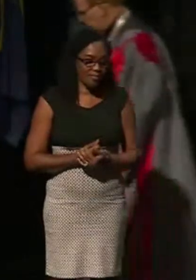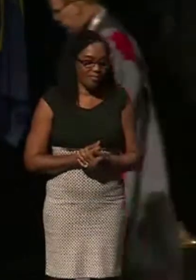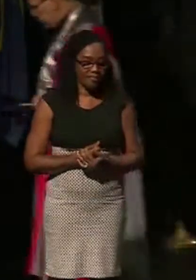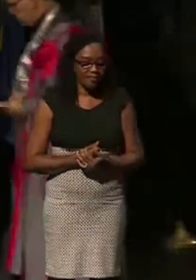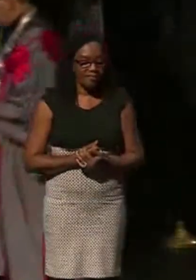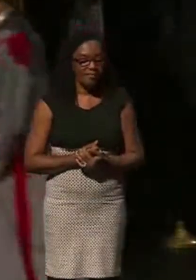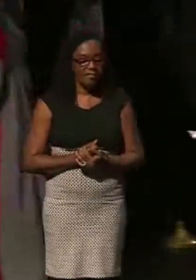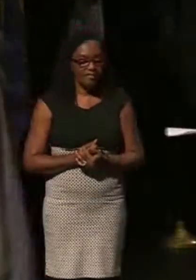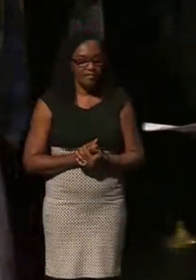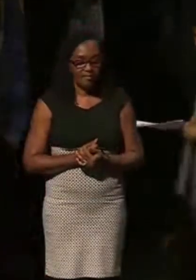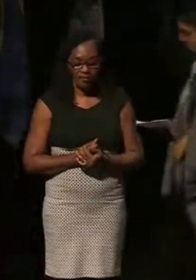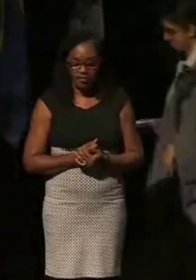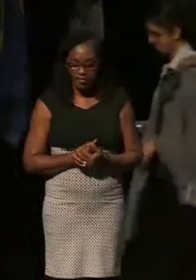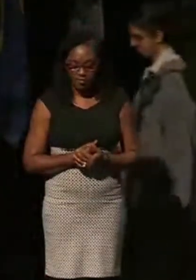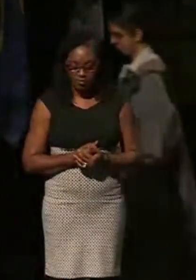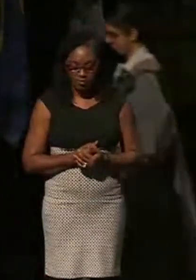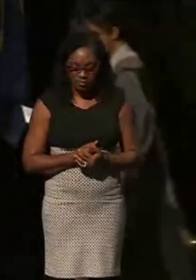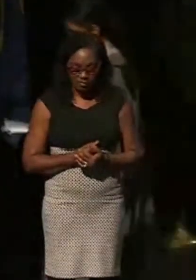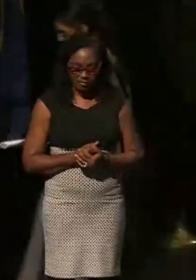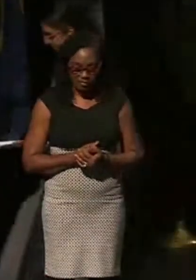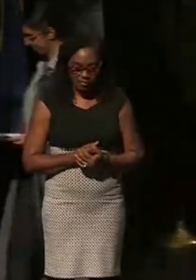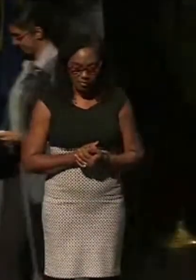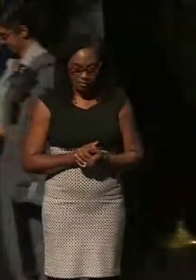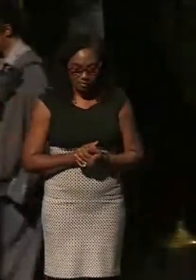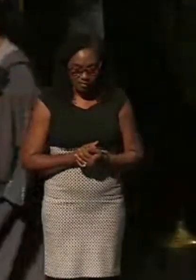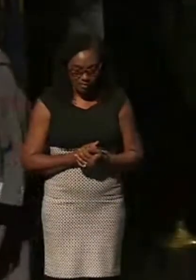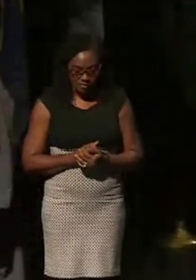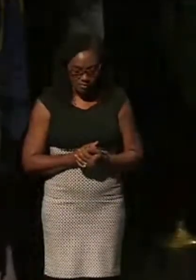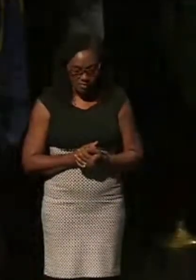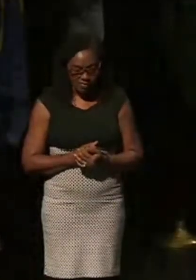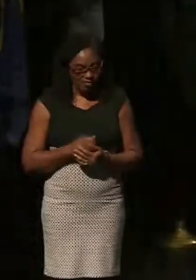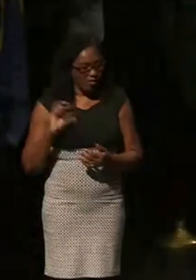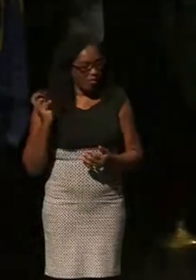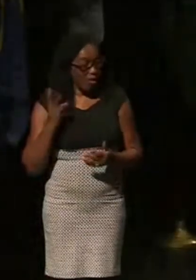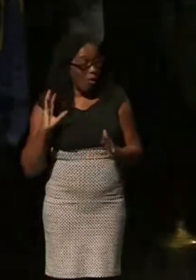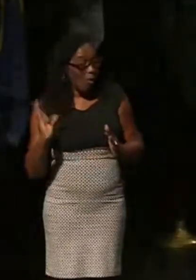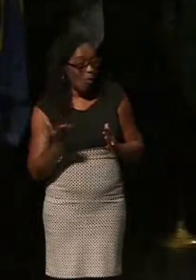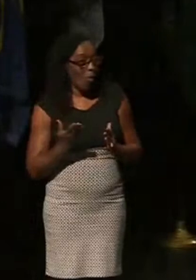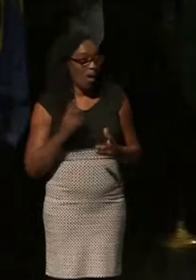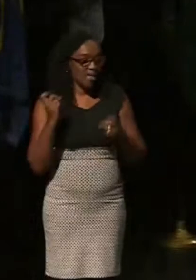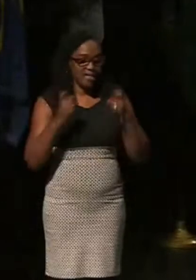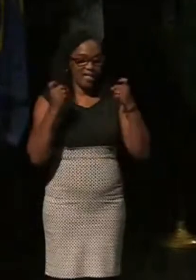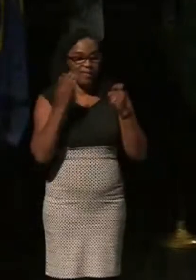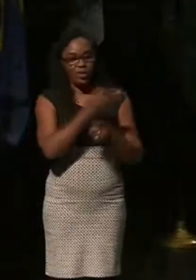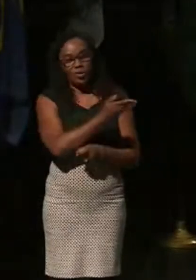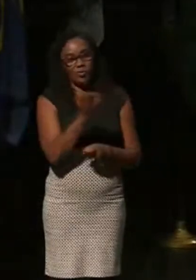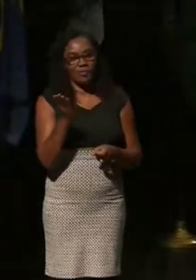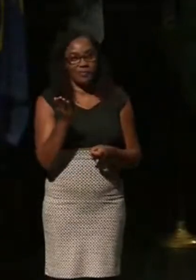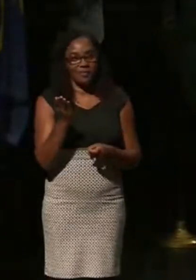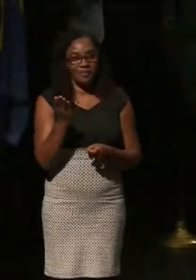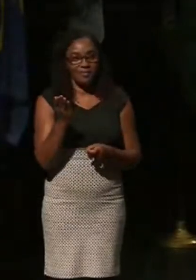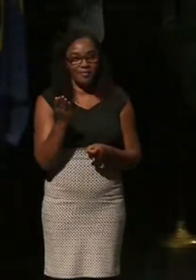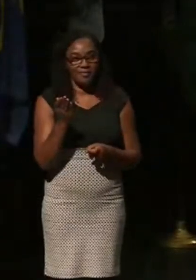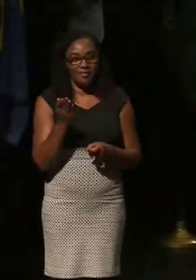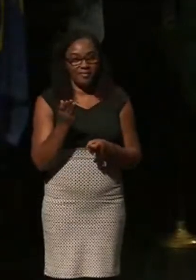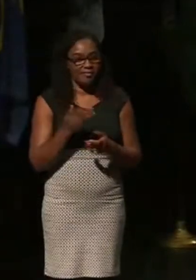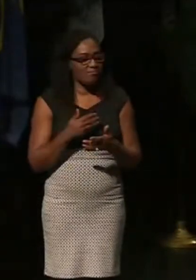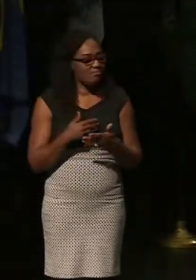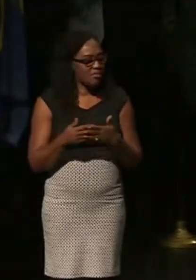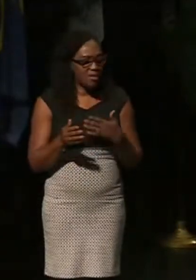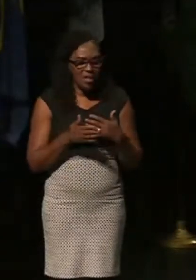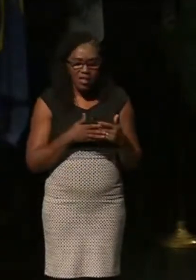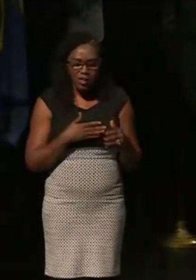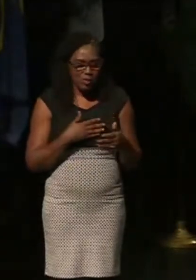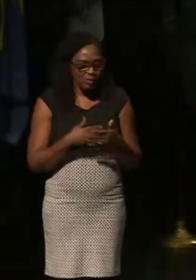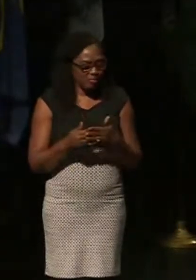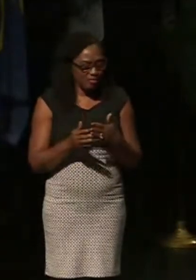with the confidence required to excel. We all celebrate you, and in spite of what may come, do not be dissuaded, as